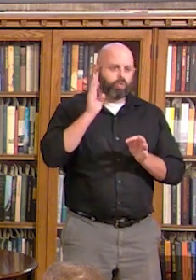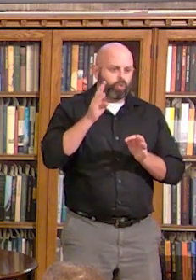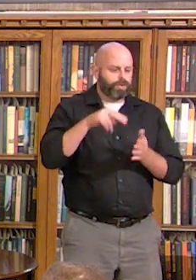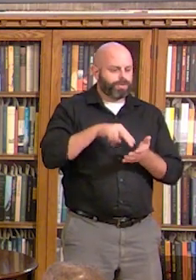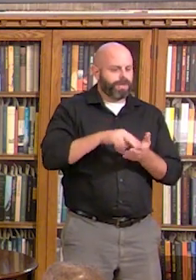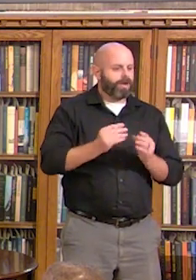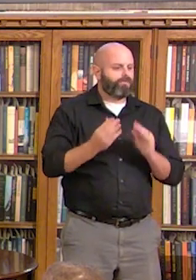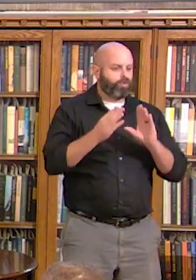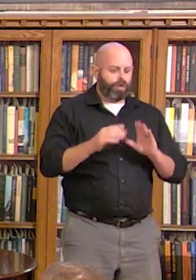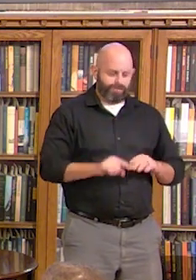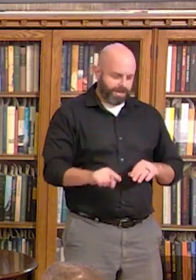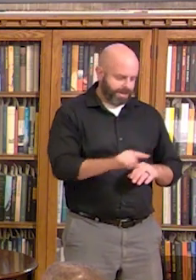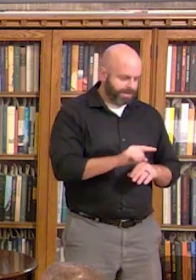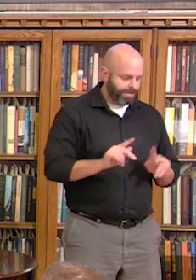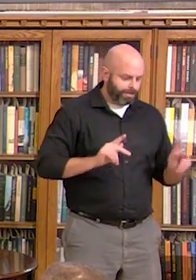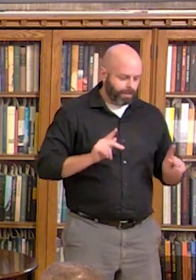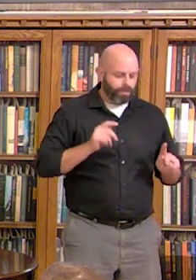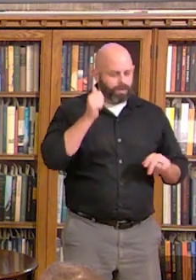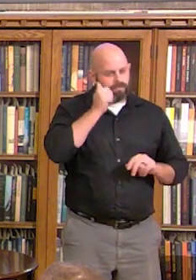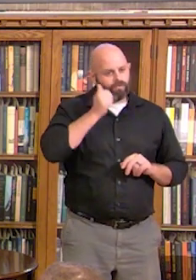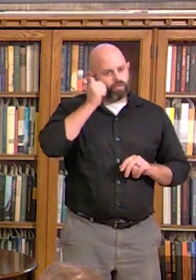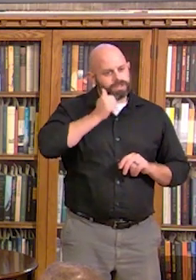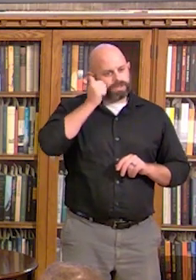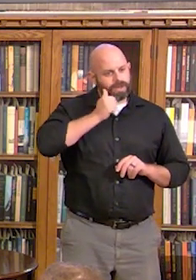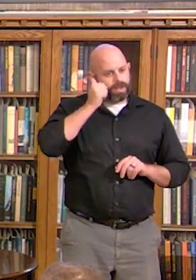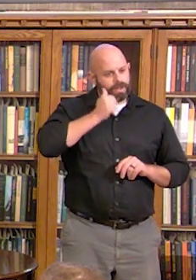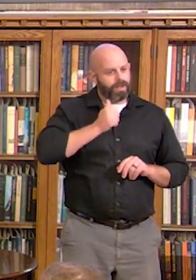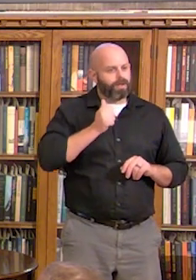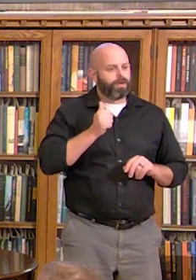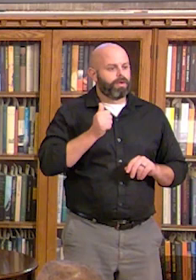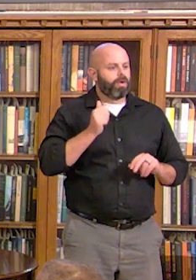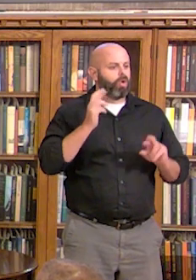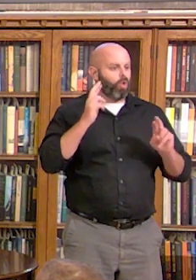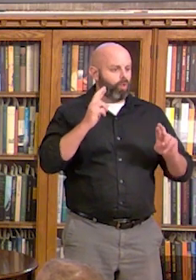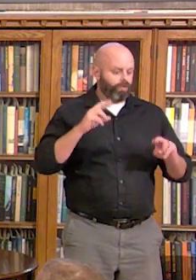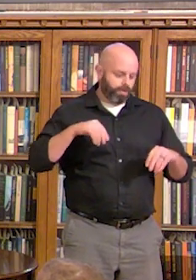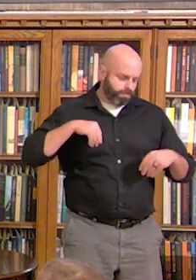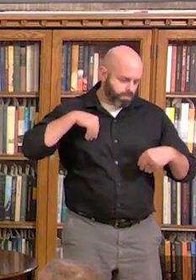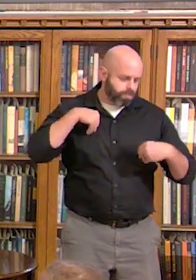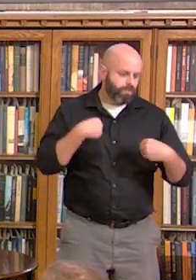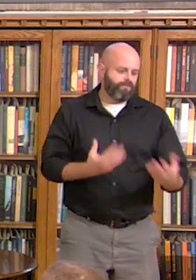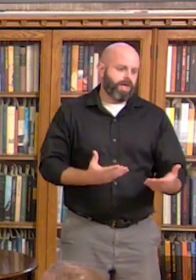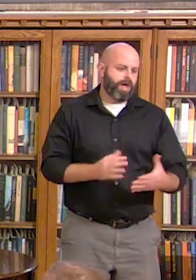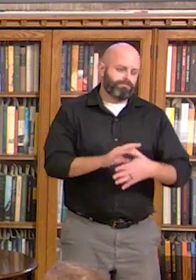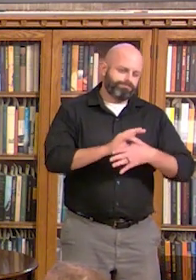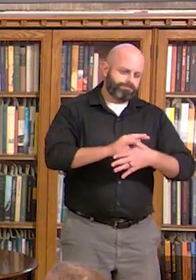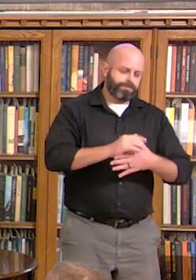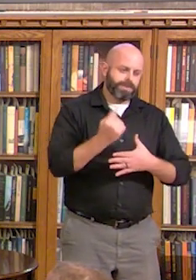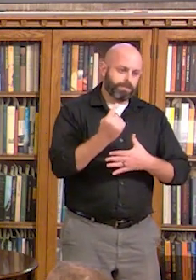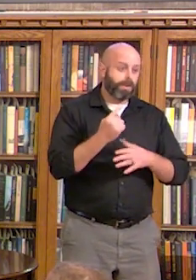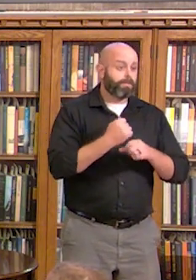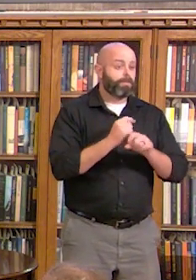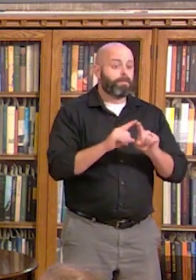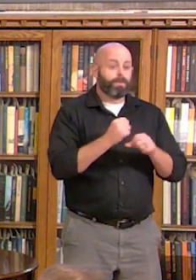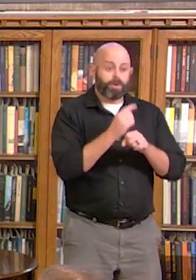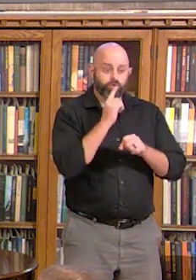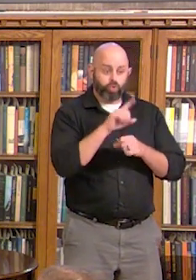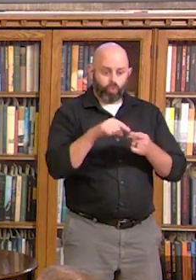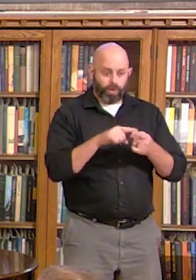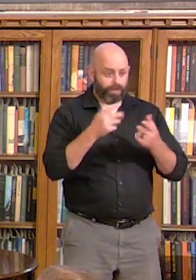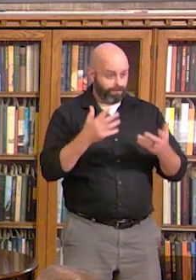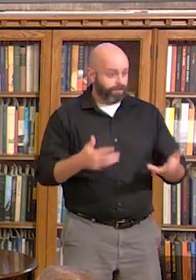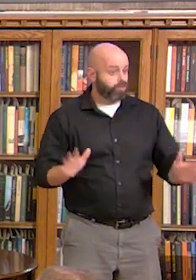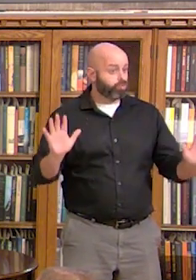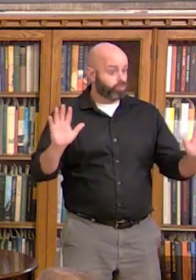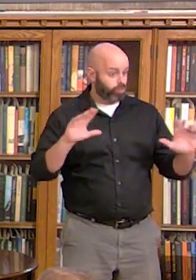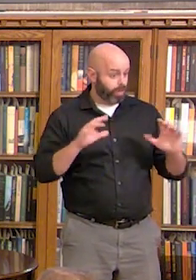of these people every day and hopefully deliver something but make sure that when they leave they leave with something